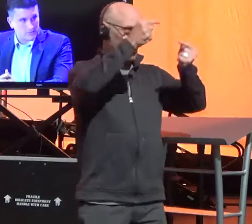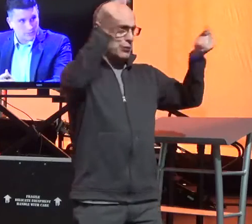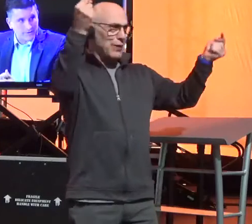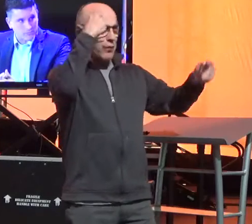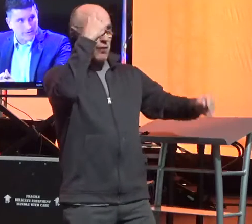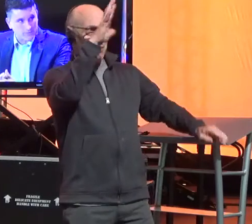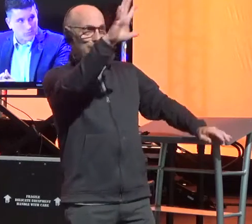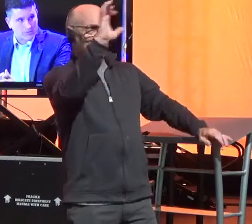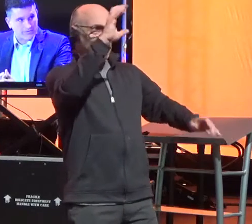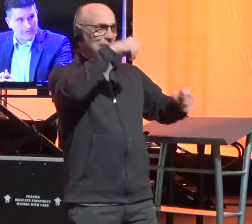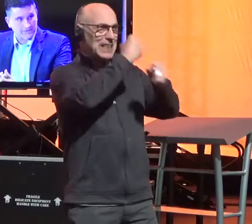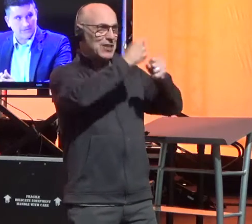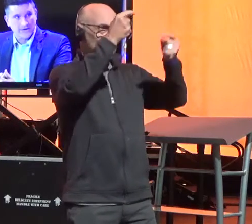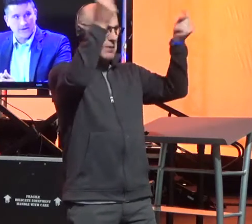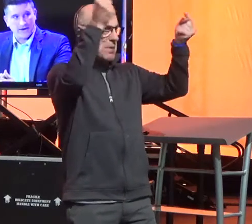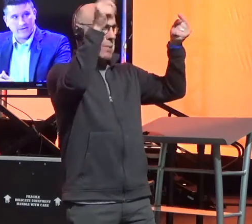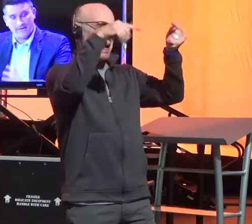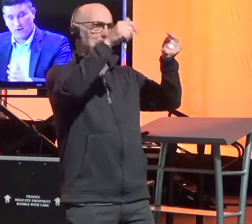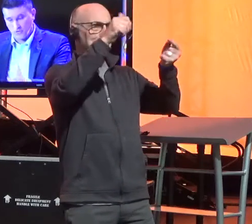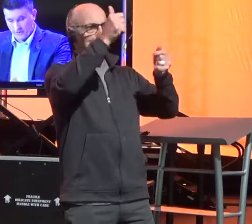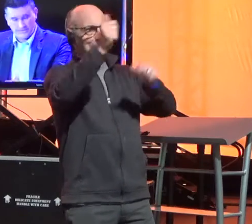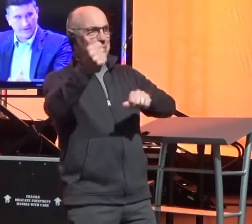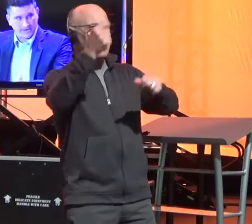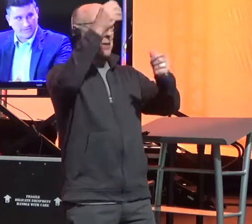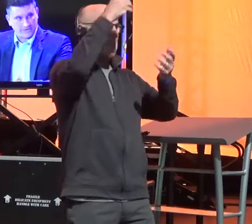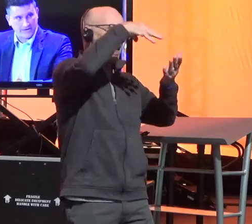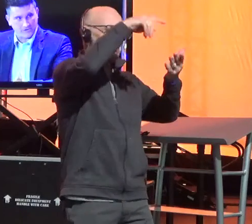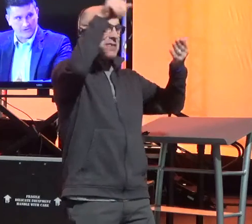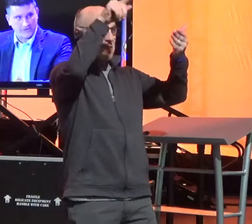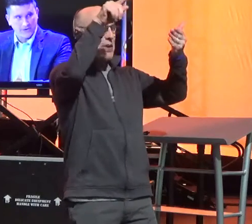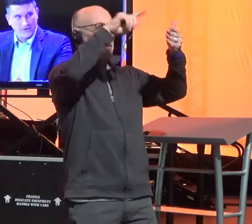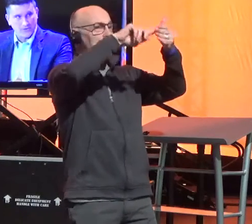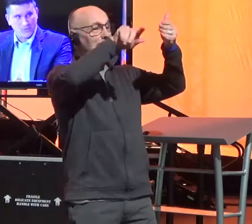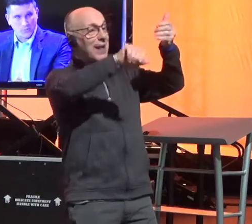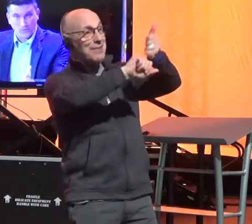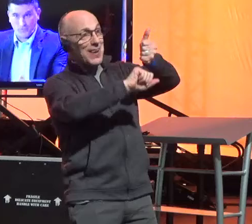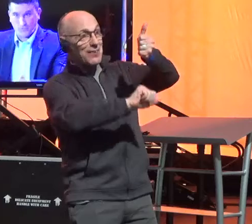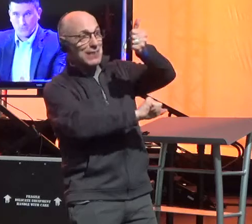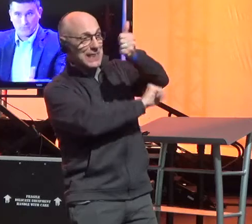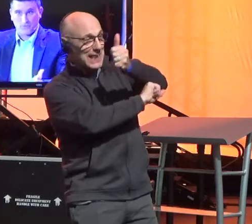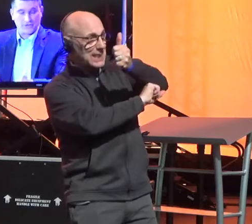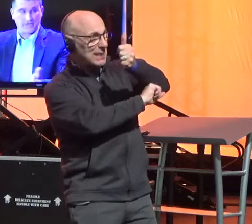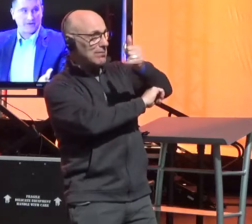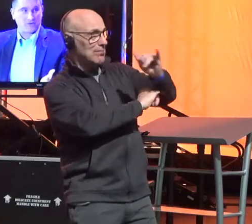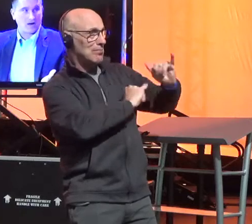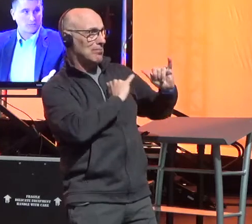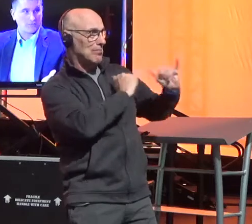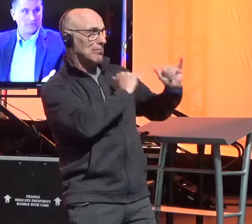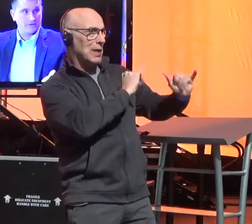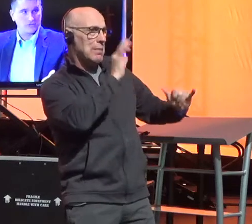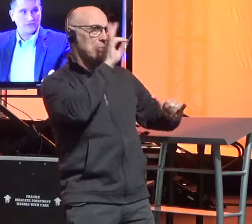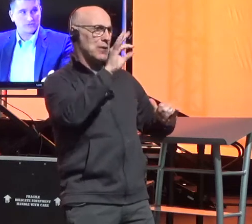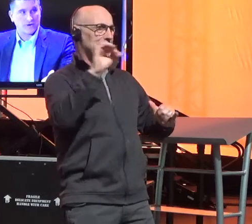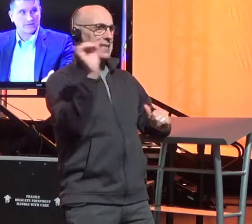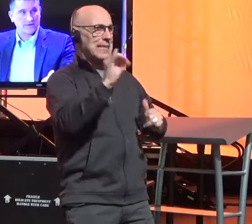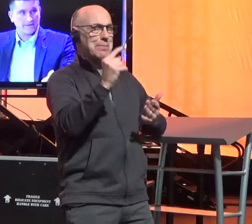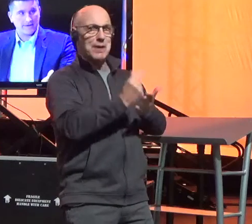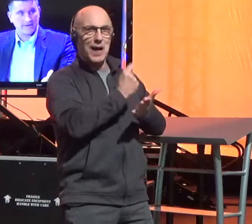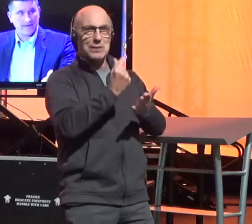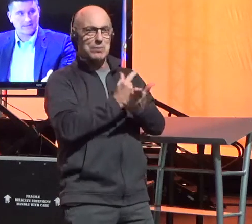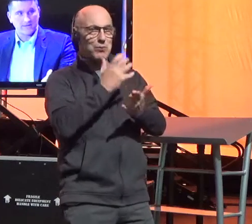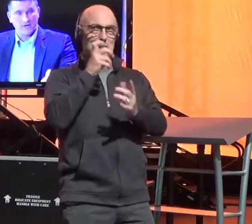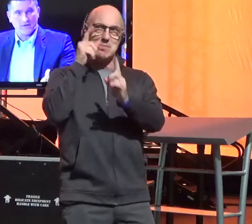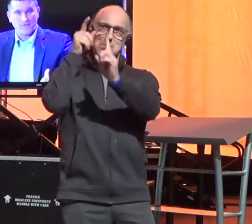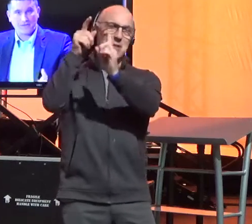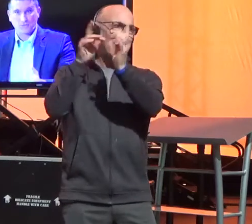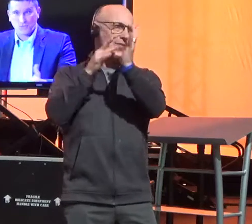about really, really important things, and yet underneath that, at the foundation, we're both preaching the same gospel of Jesus Christ, and